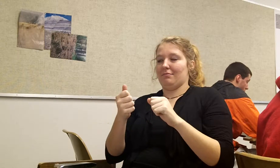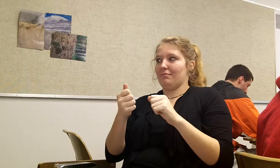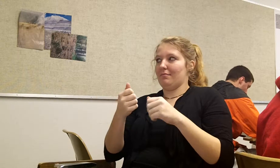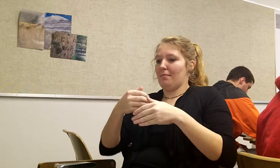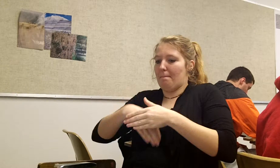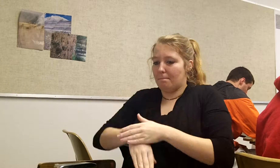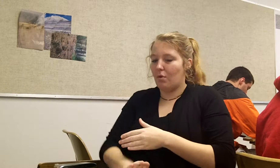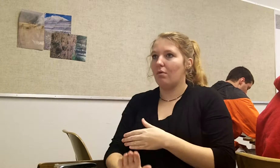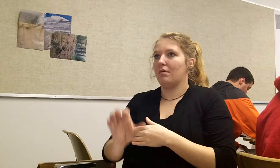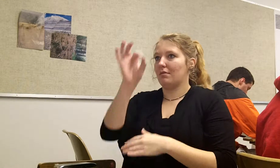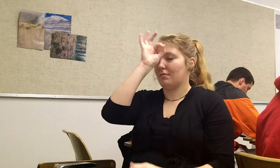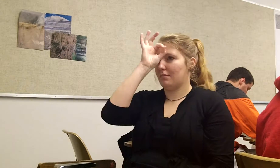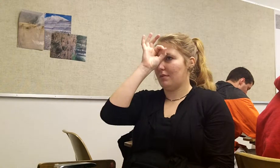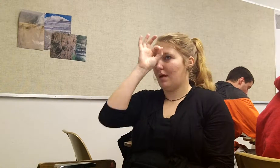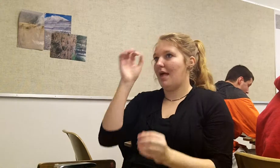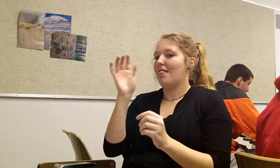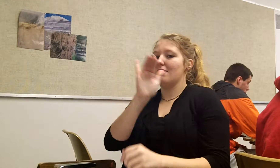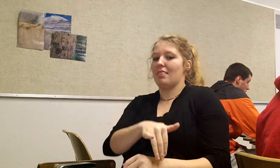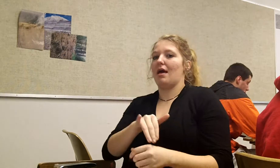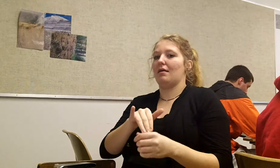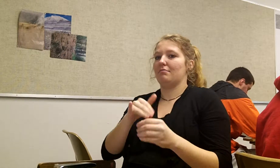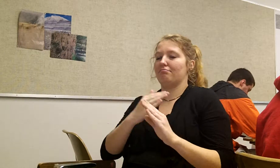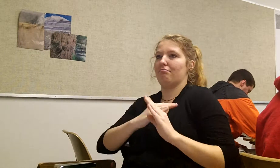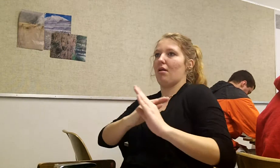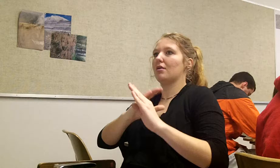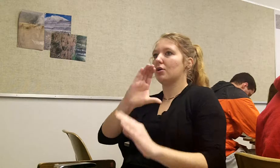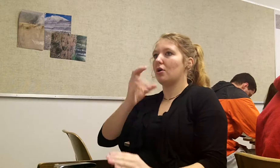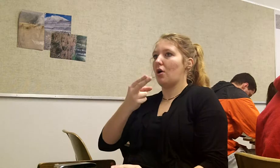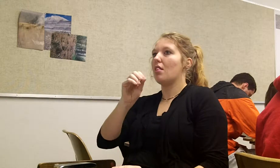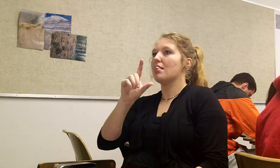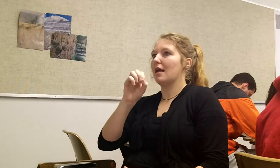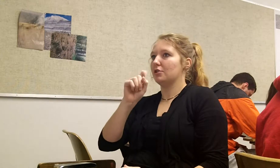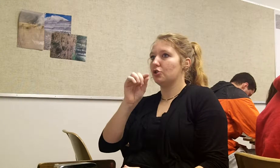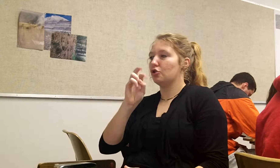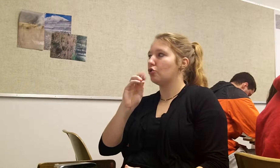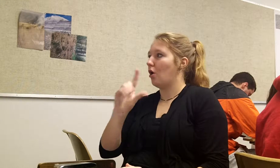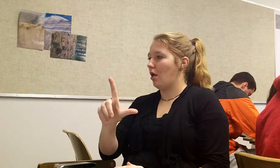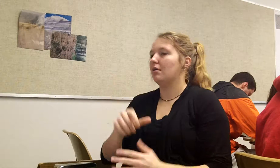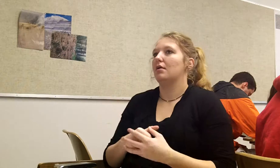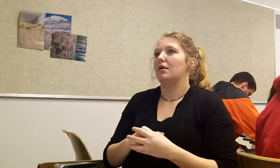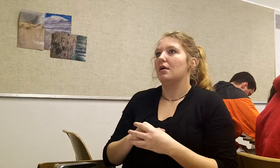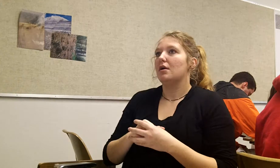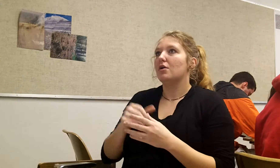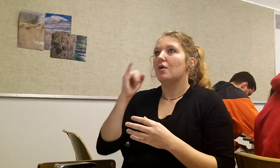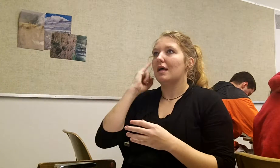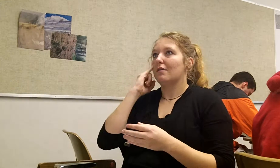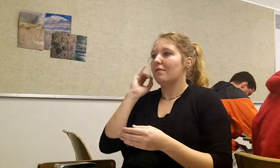cholesterol. So if the pregnant mother eats the plant, those compounds are circulating in her system, and there's